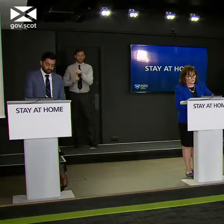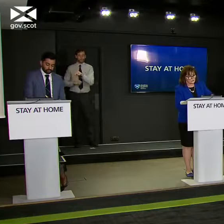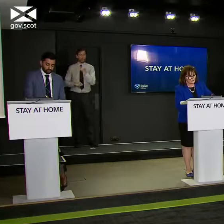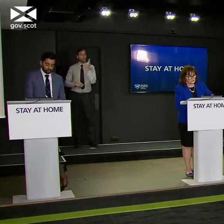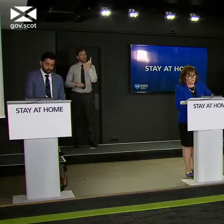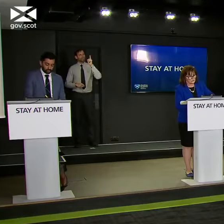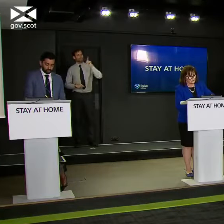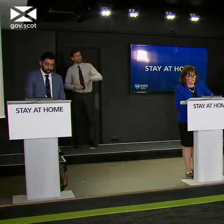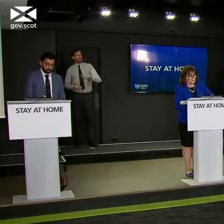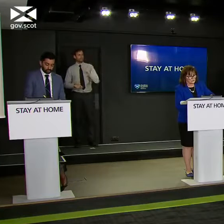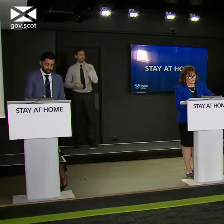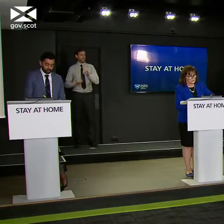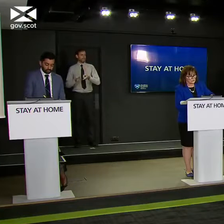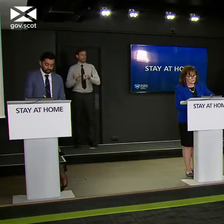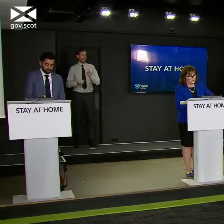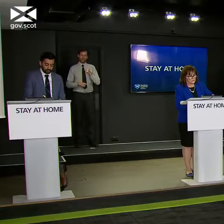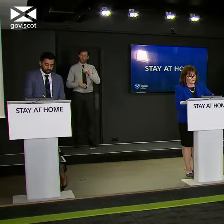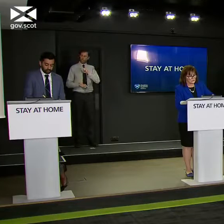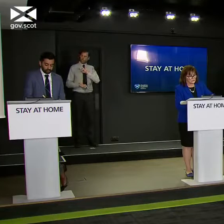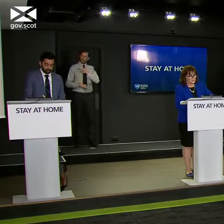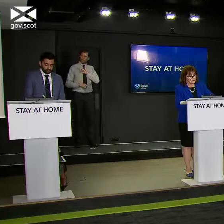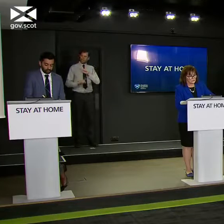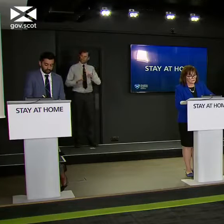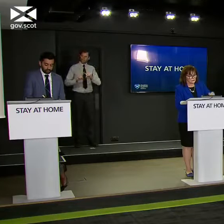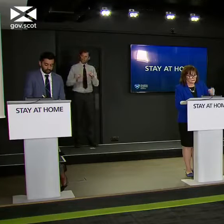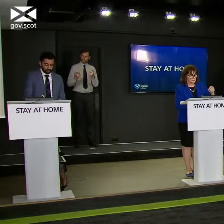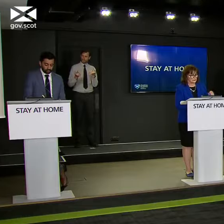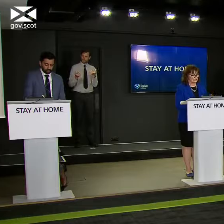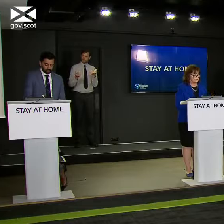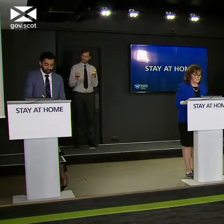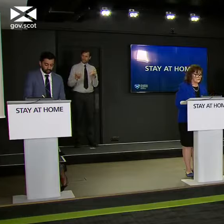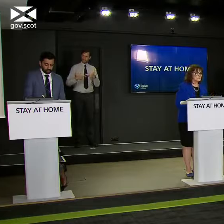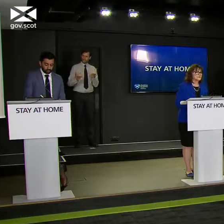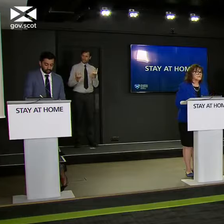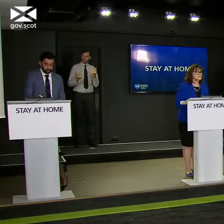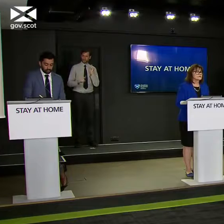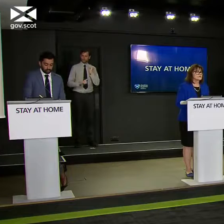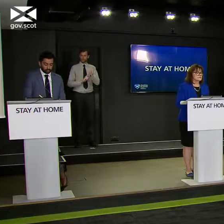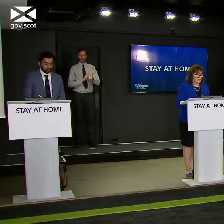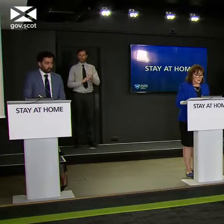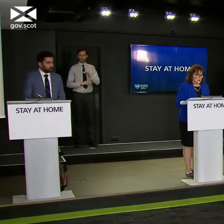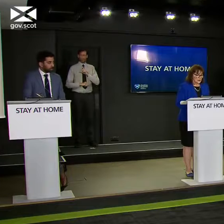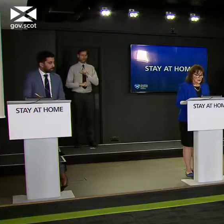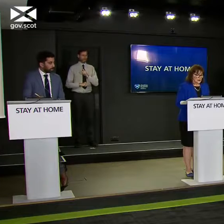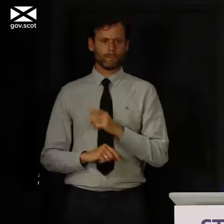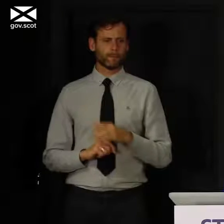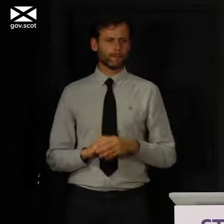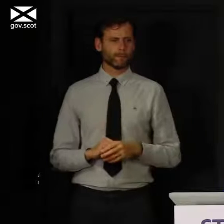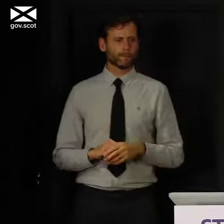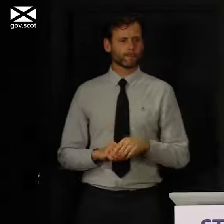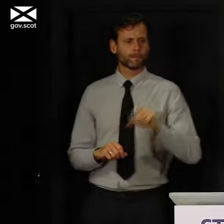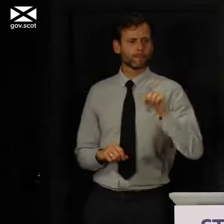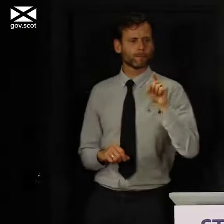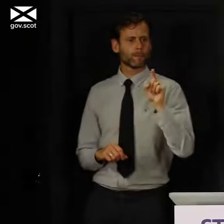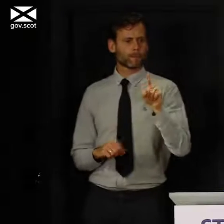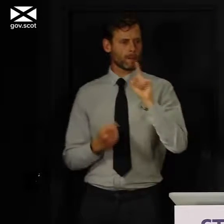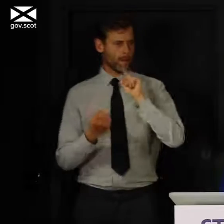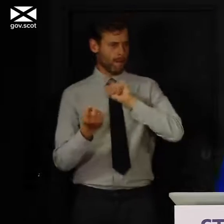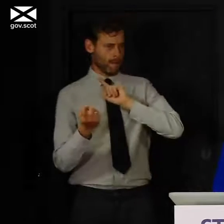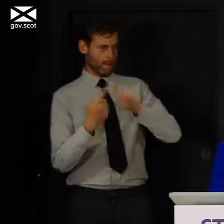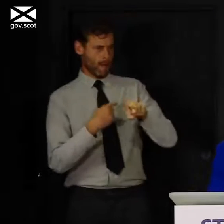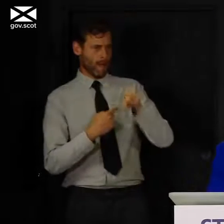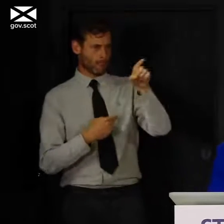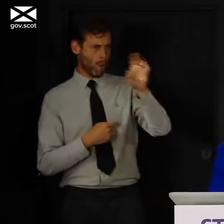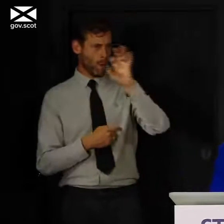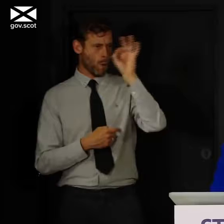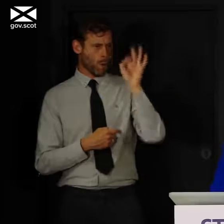breaching the quarantine aspect. I just wanted to ask why you decided to set them so much lower. Okay, let me answer your